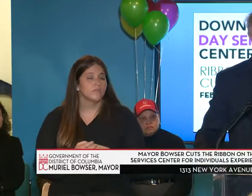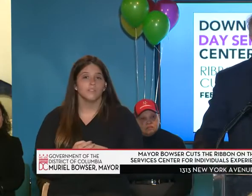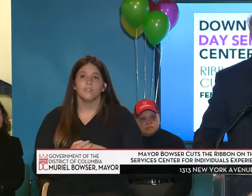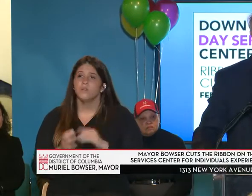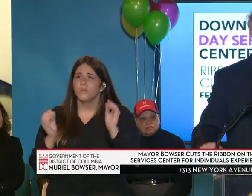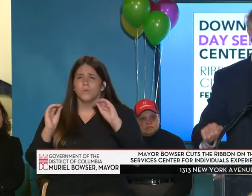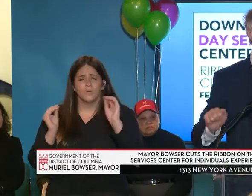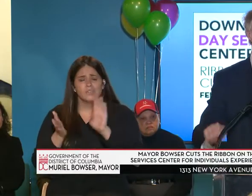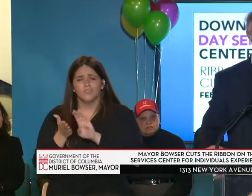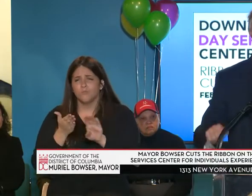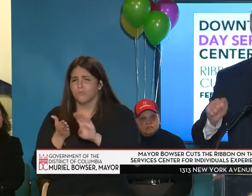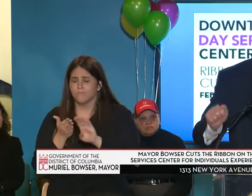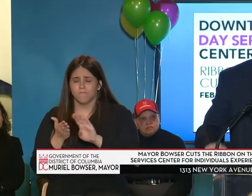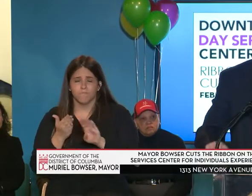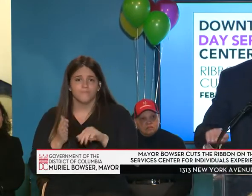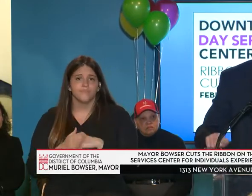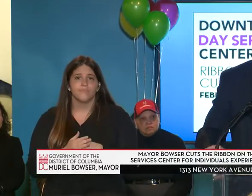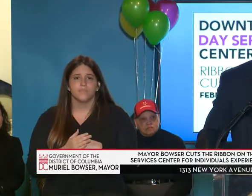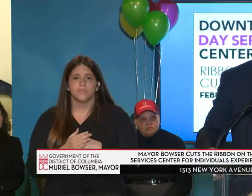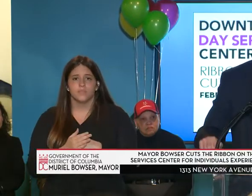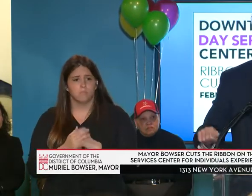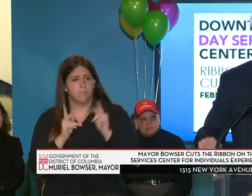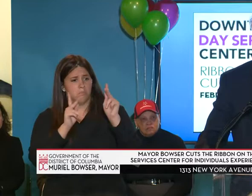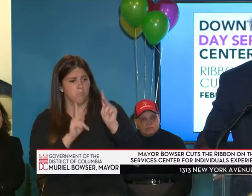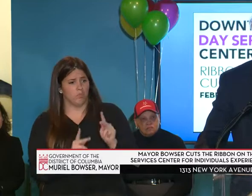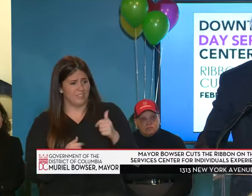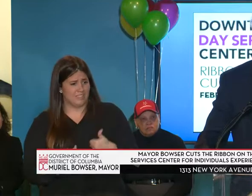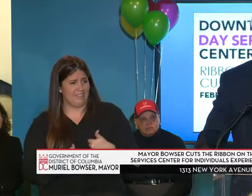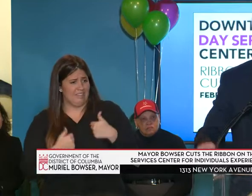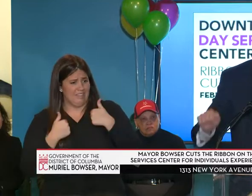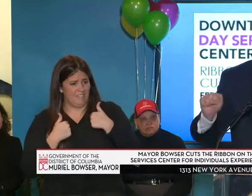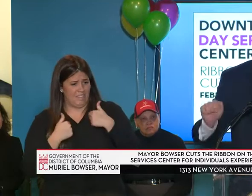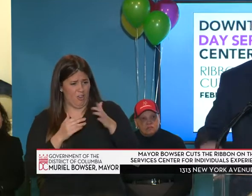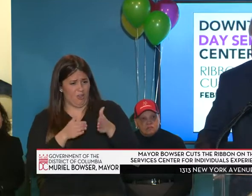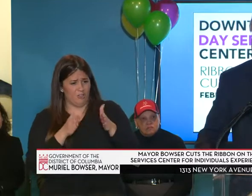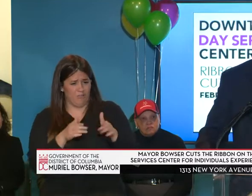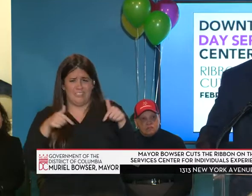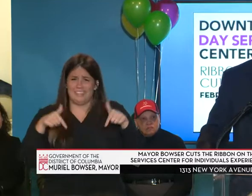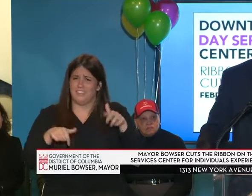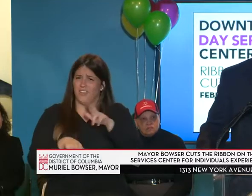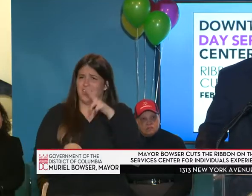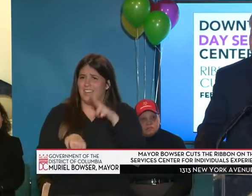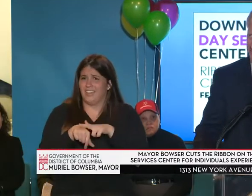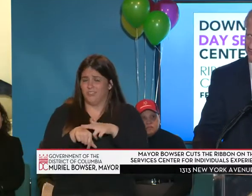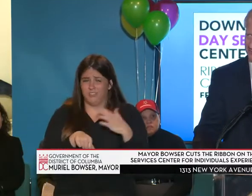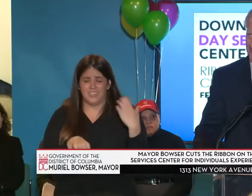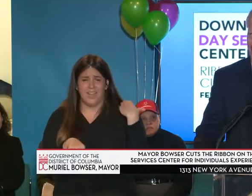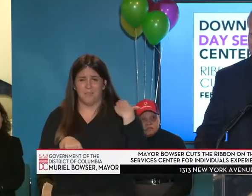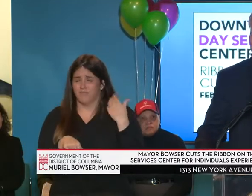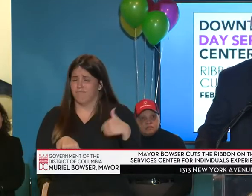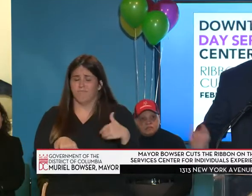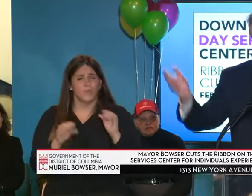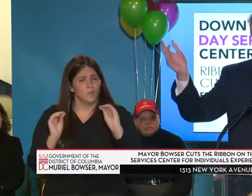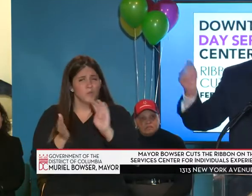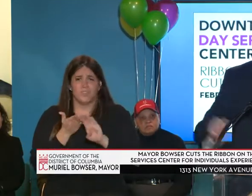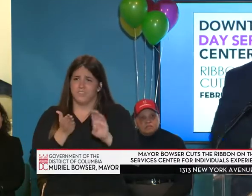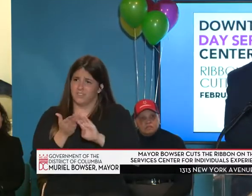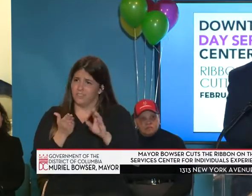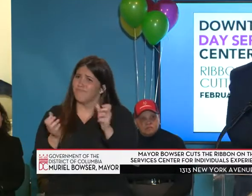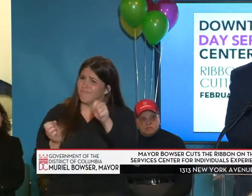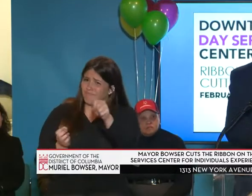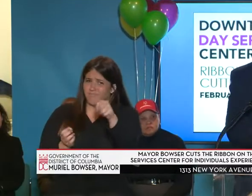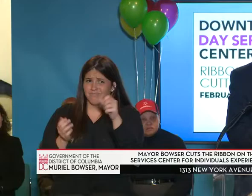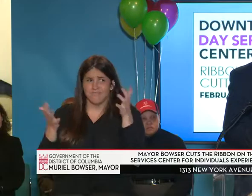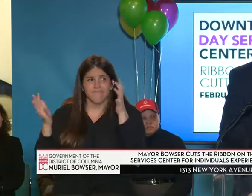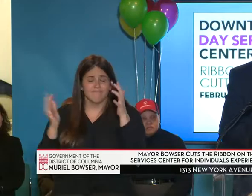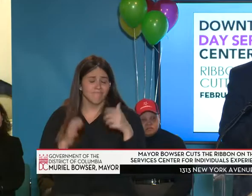absolutely no excuse that someone is living on the streets in the nation's capital. Absolutely no excuse. And when and